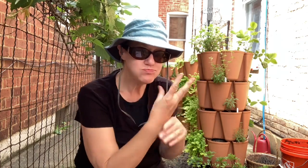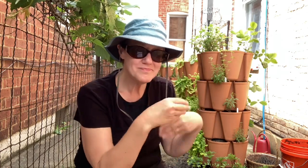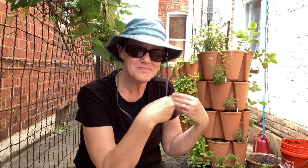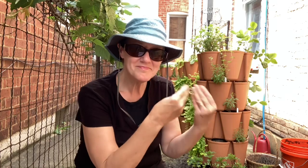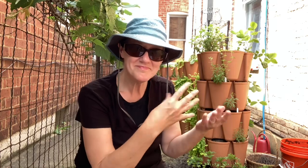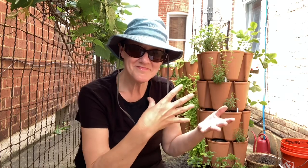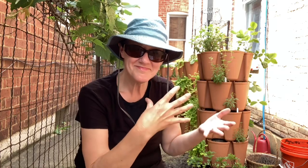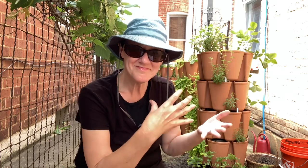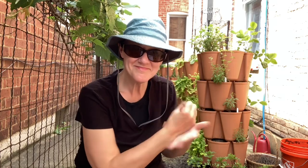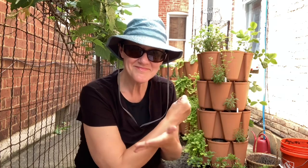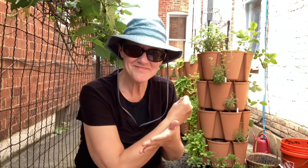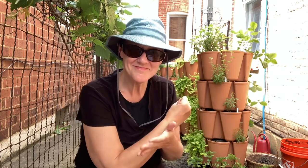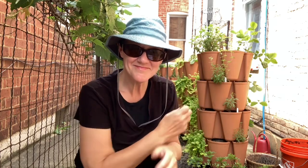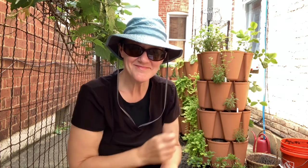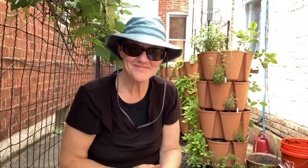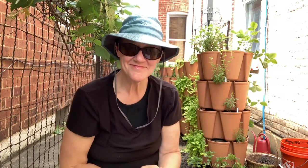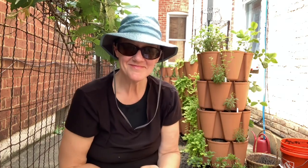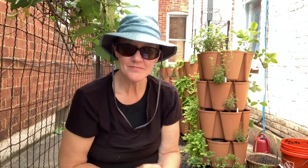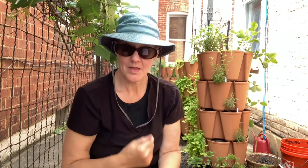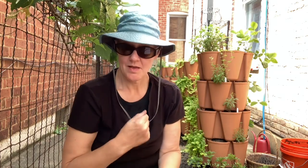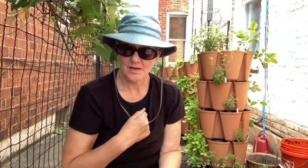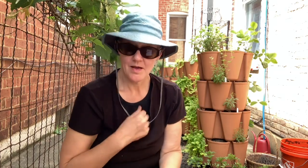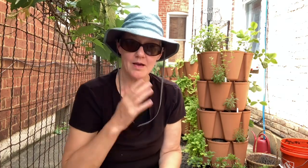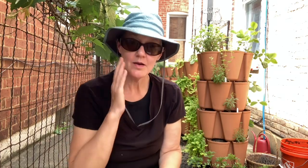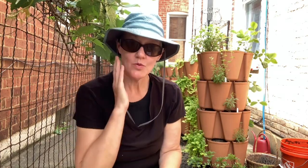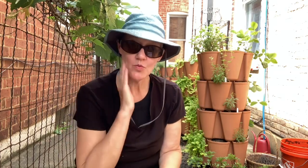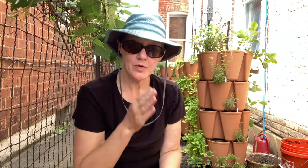container. So we'll see if they survive.